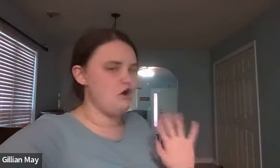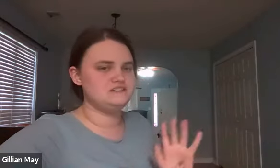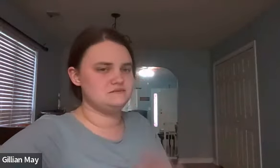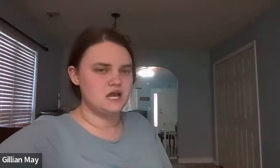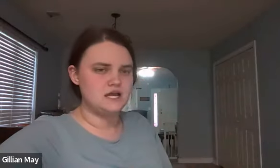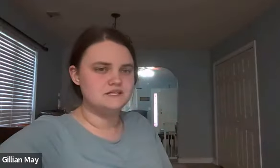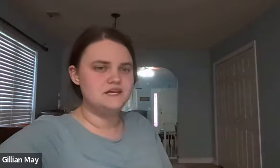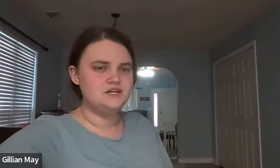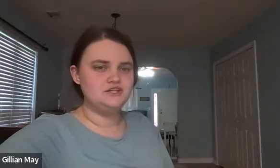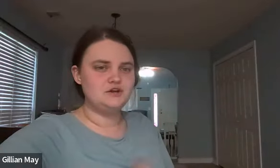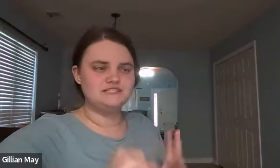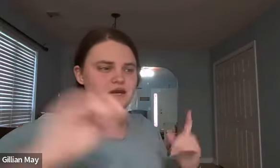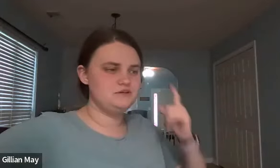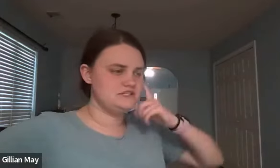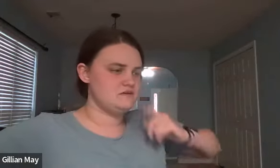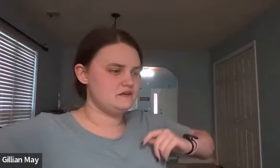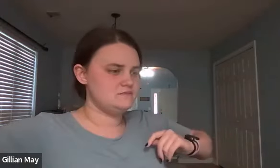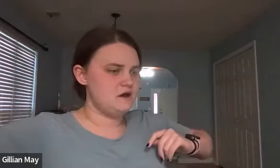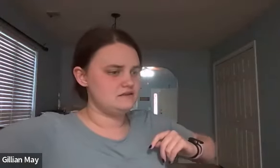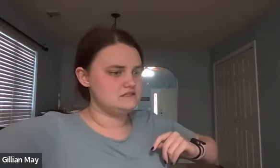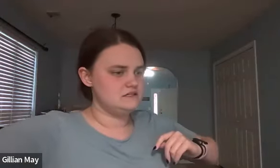hard sometimes, because you got to put yourself on that spot. Let's see.